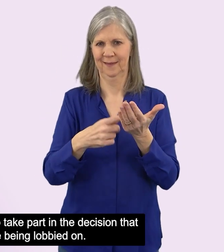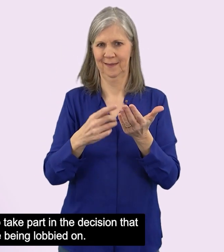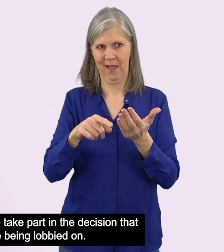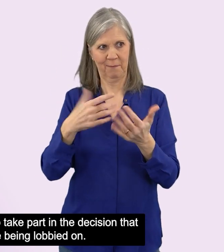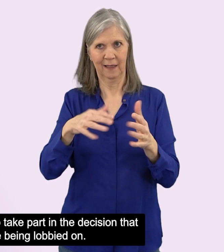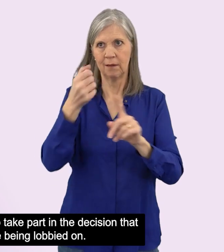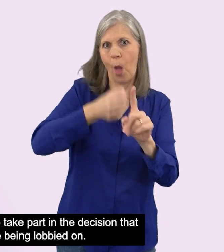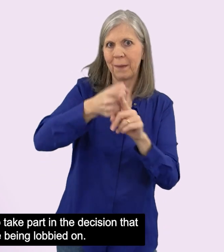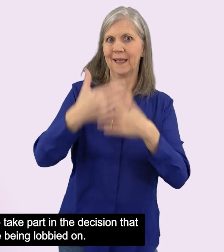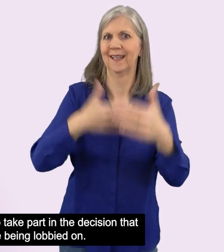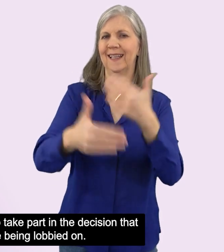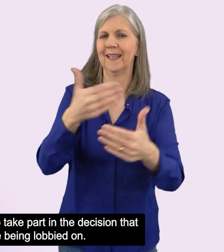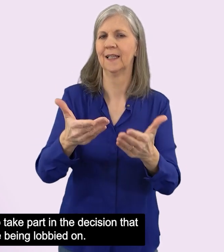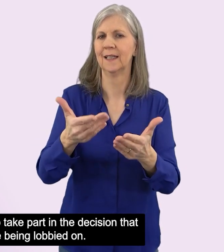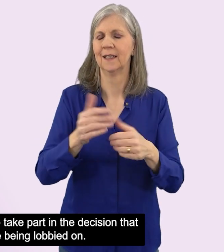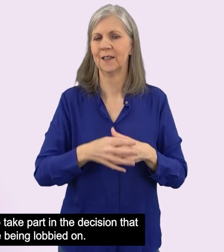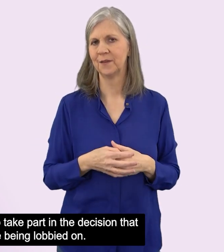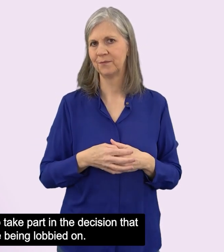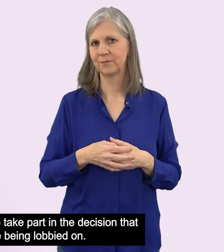the decision that they are being lobbied on.